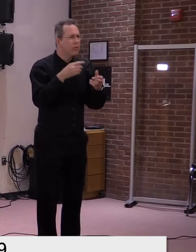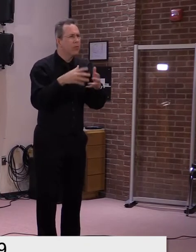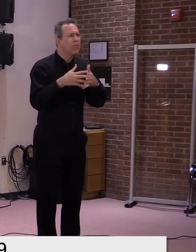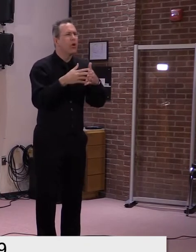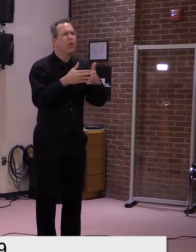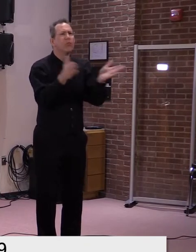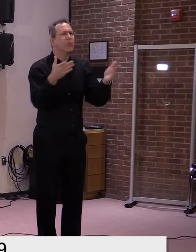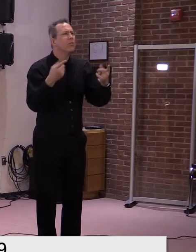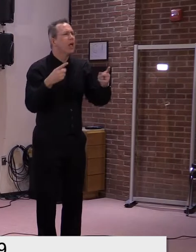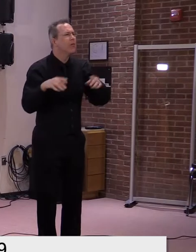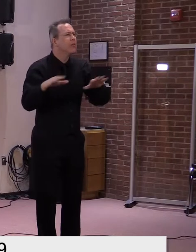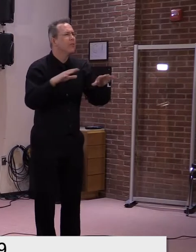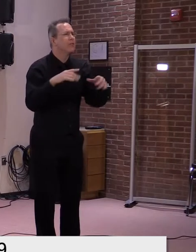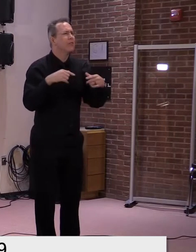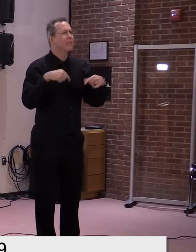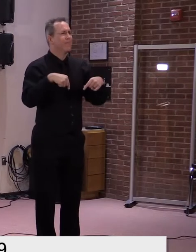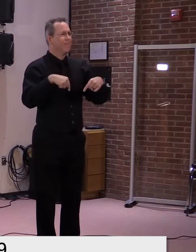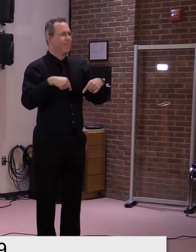Plan.